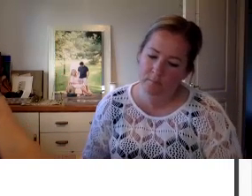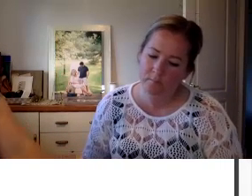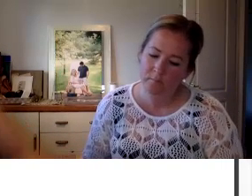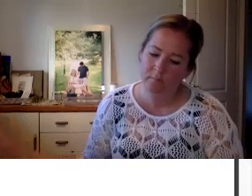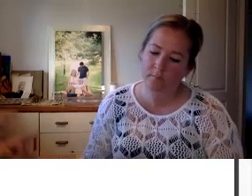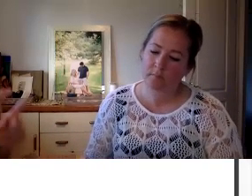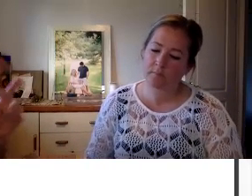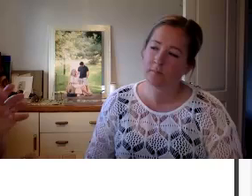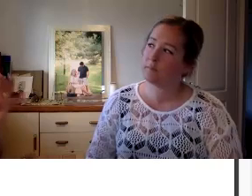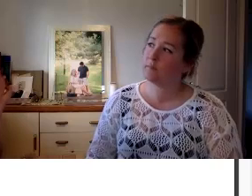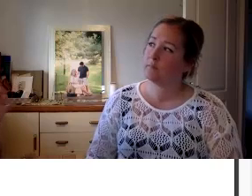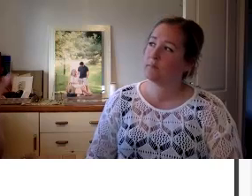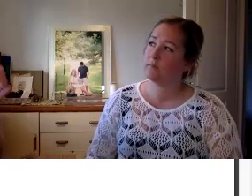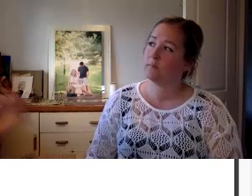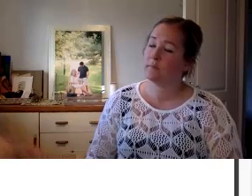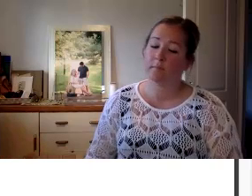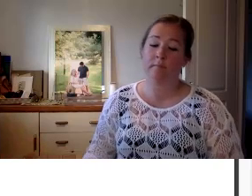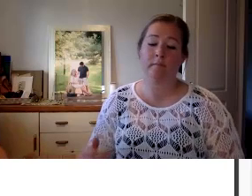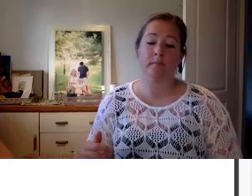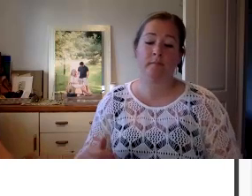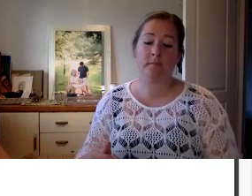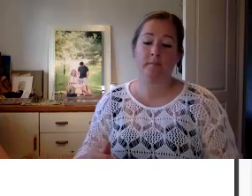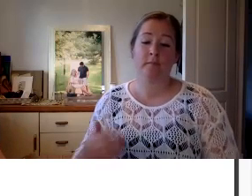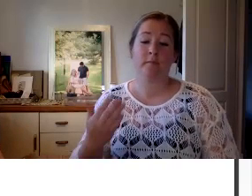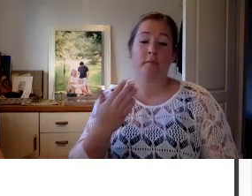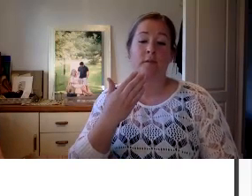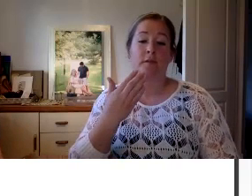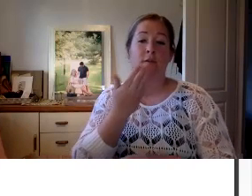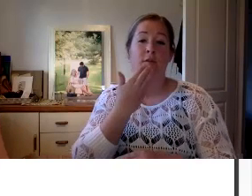Remember, we use the word family.